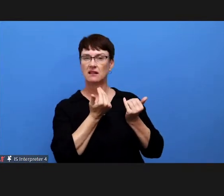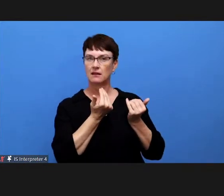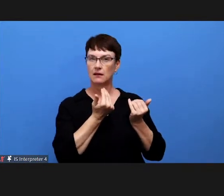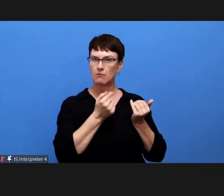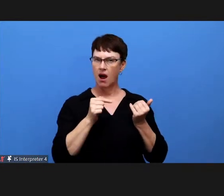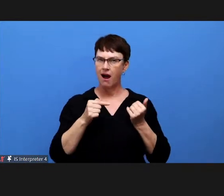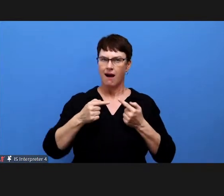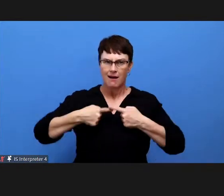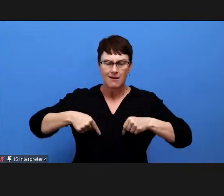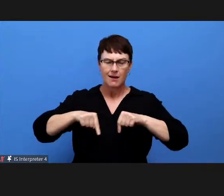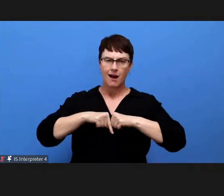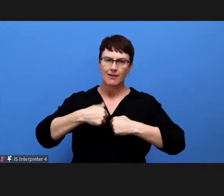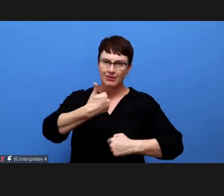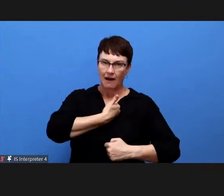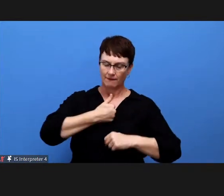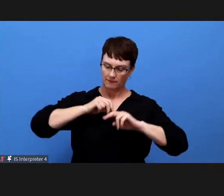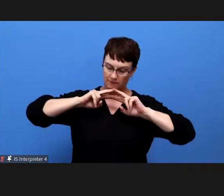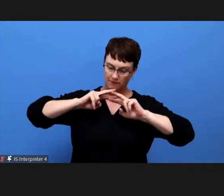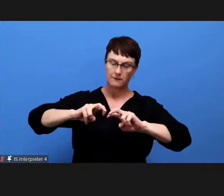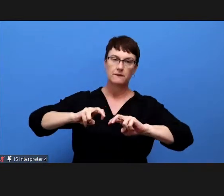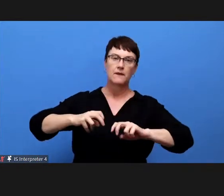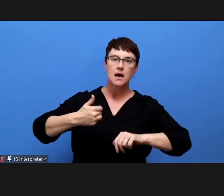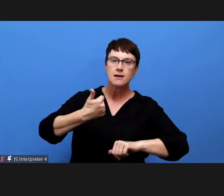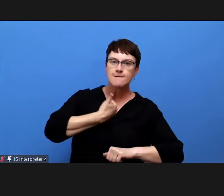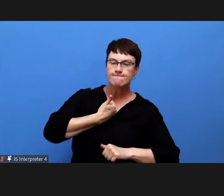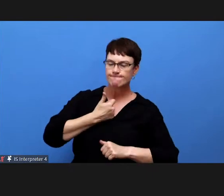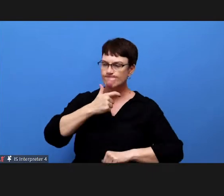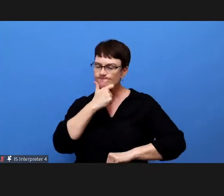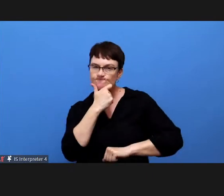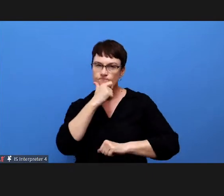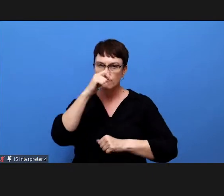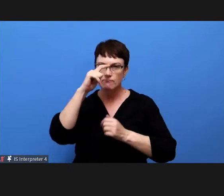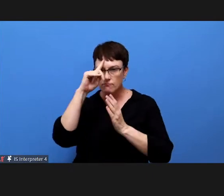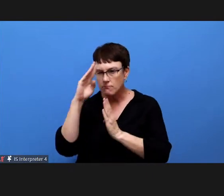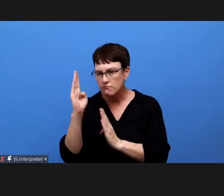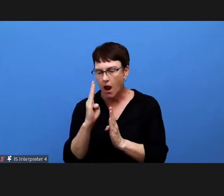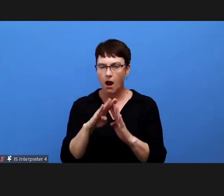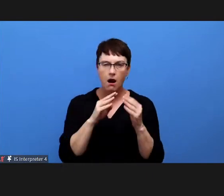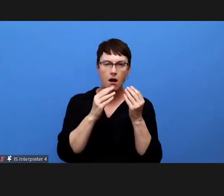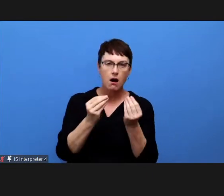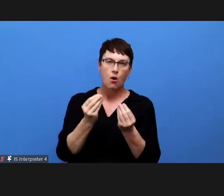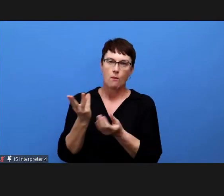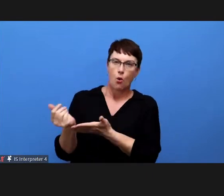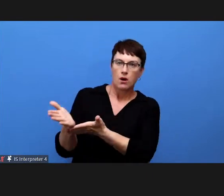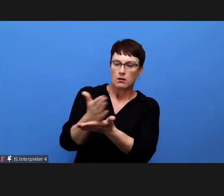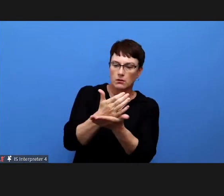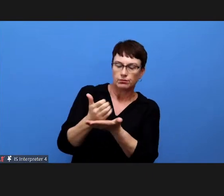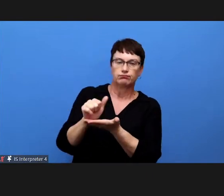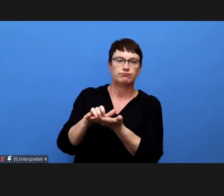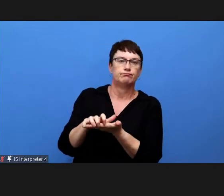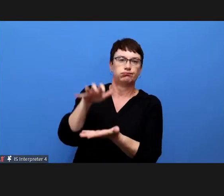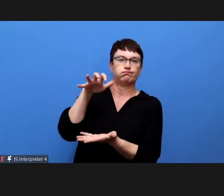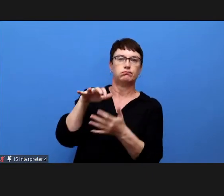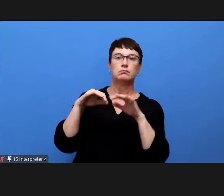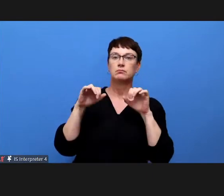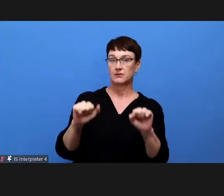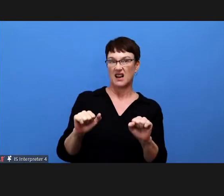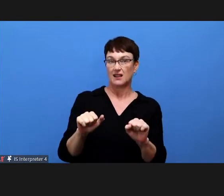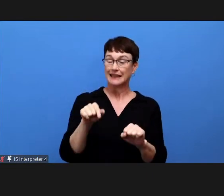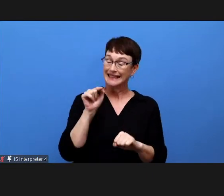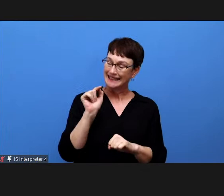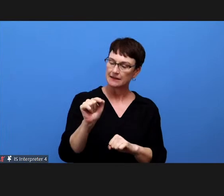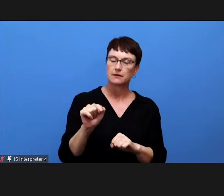to the audience for interventions, and then I'll get back the panelists to come and just make a very, very brief, in one